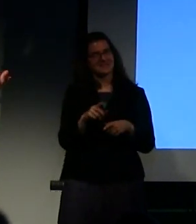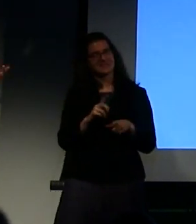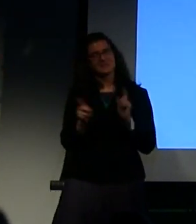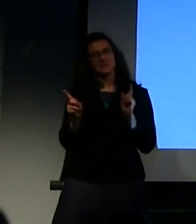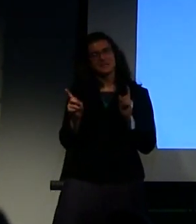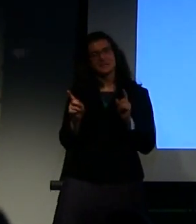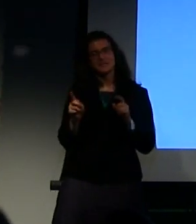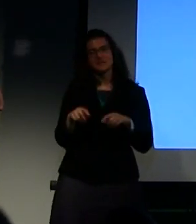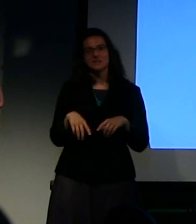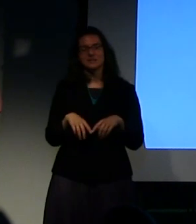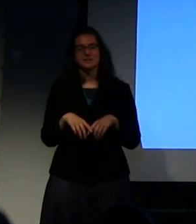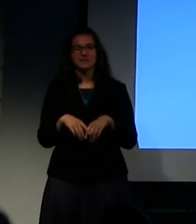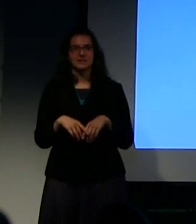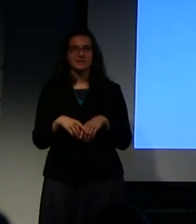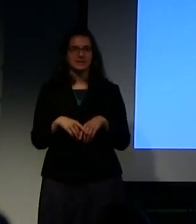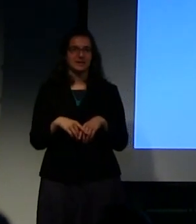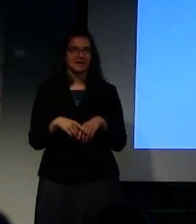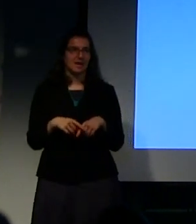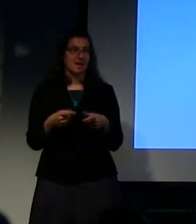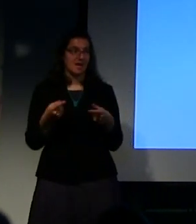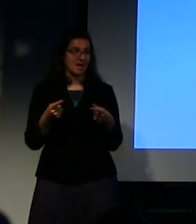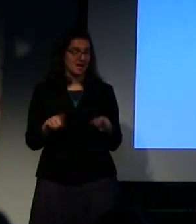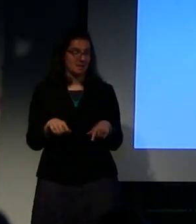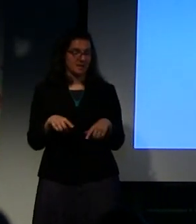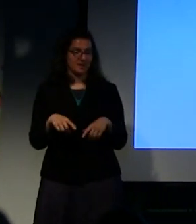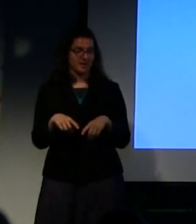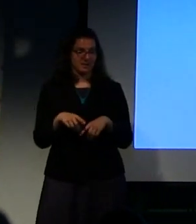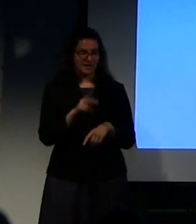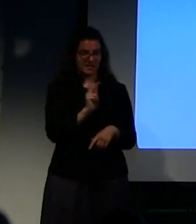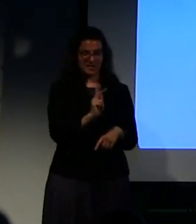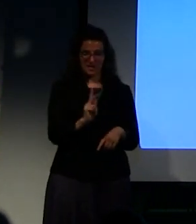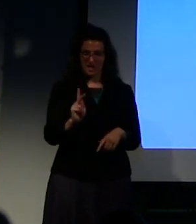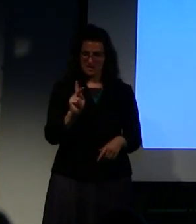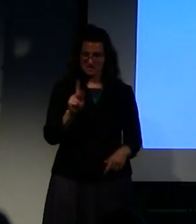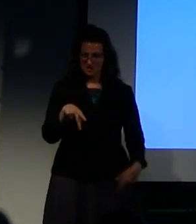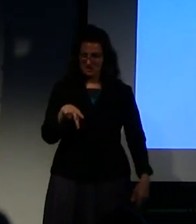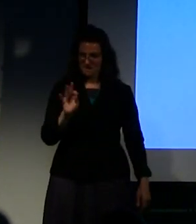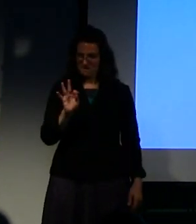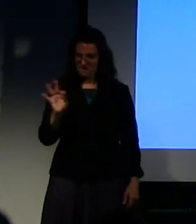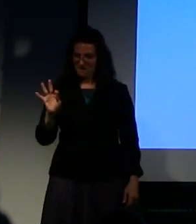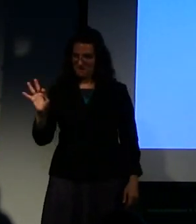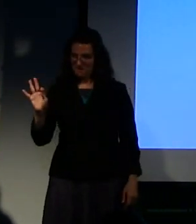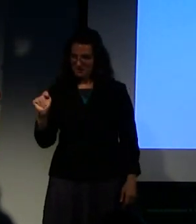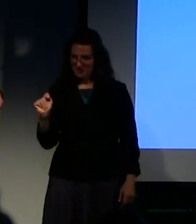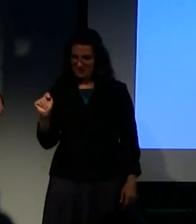it came out was a list of KKKPF,